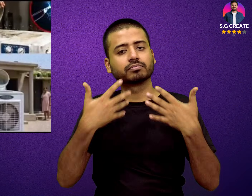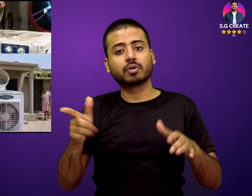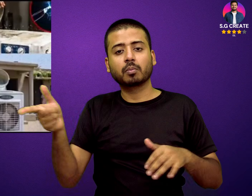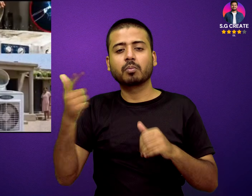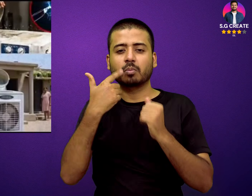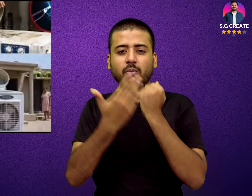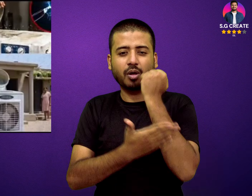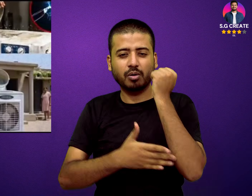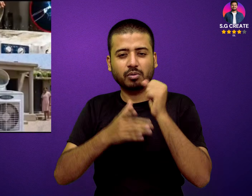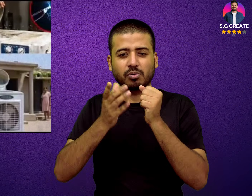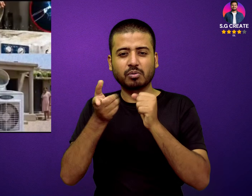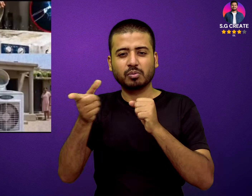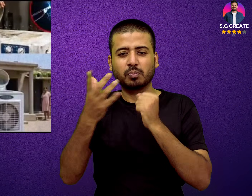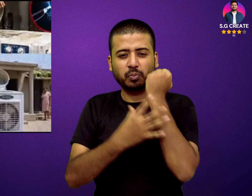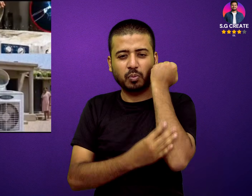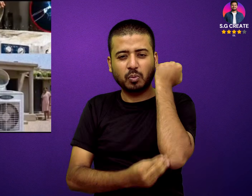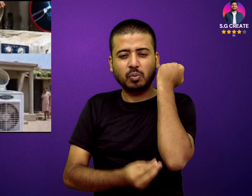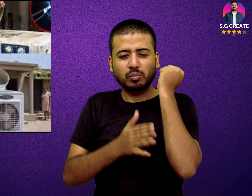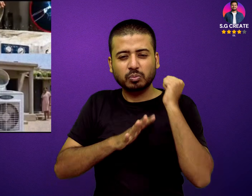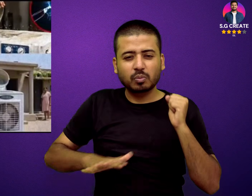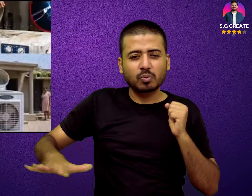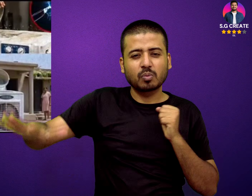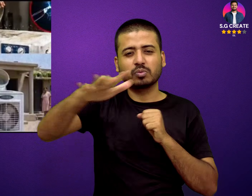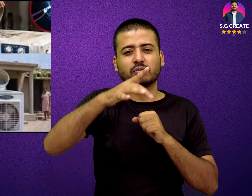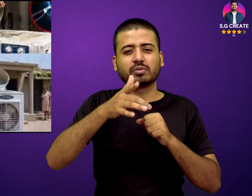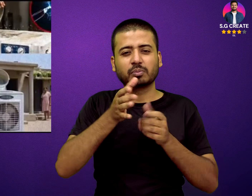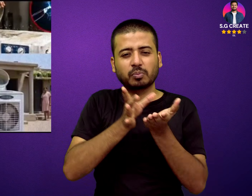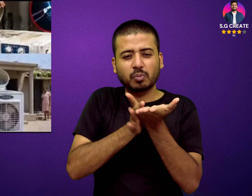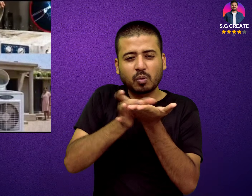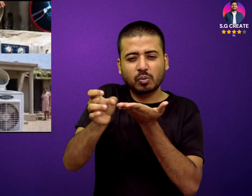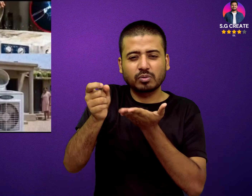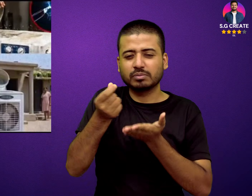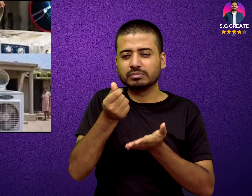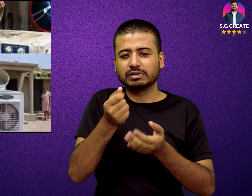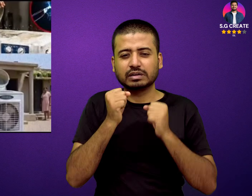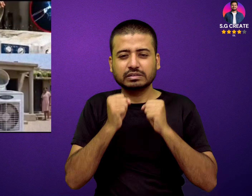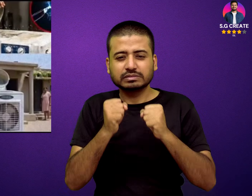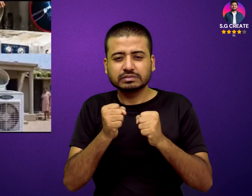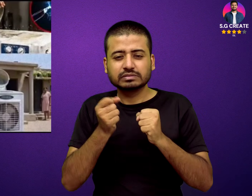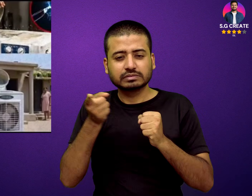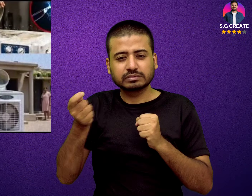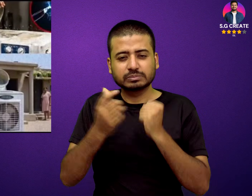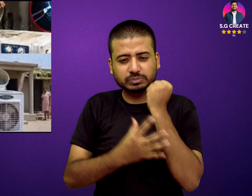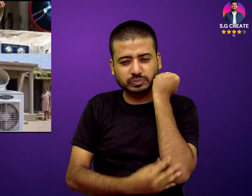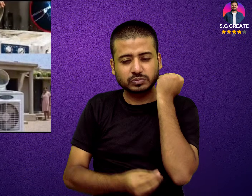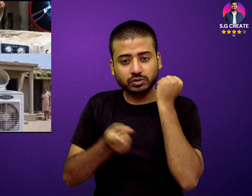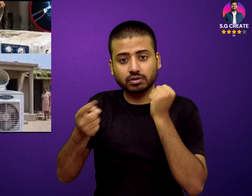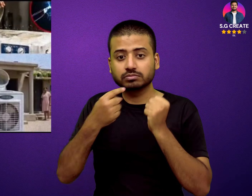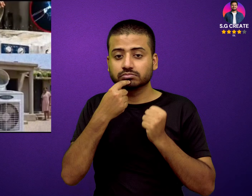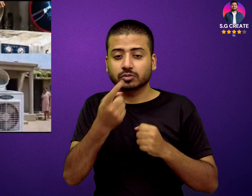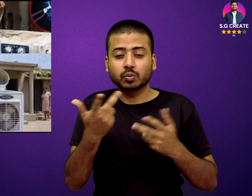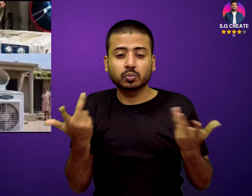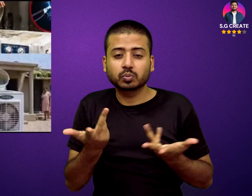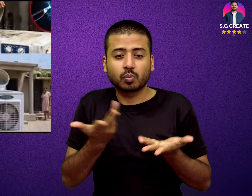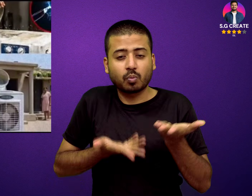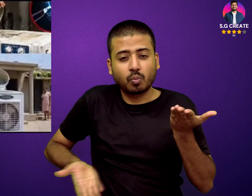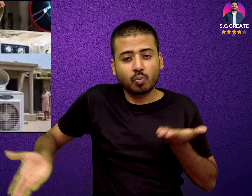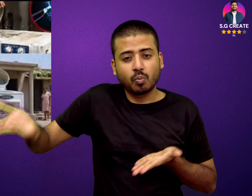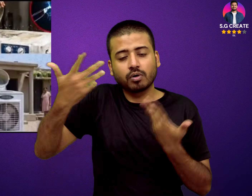dry. Never plug in, unplug, or operate the switches with wet hands or while standing barefoot on a damp floor. If